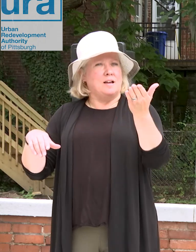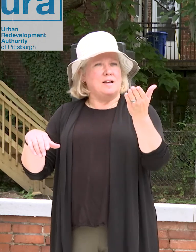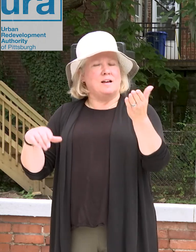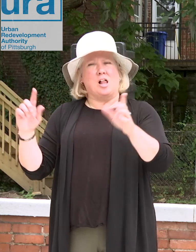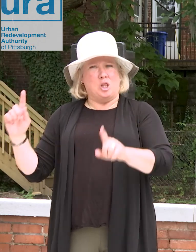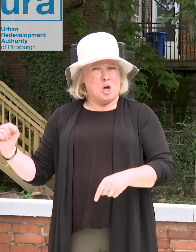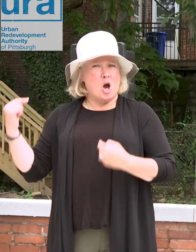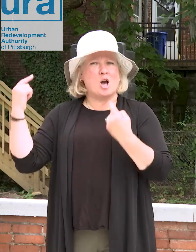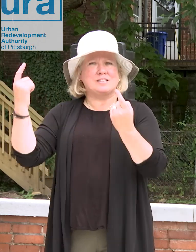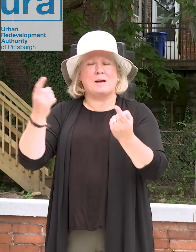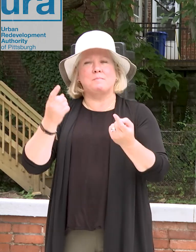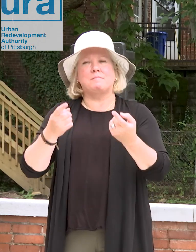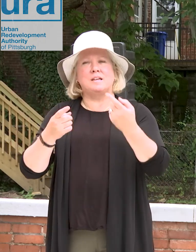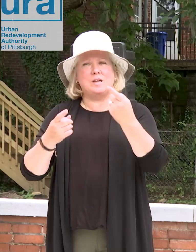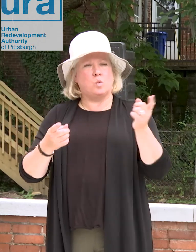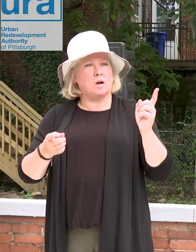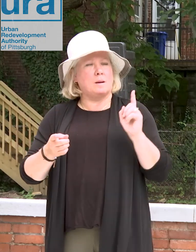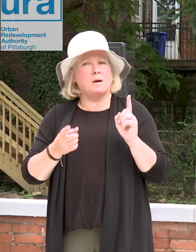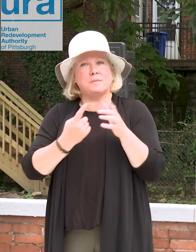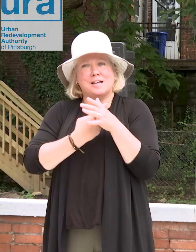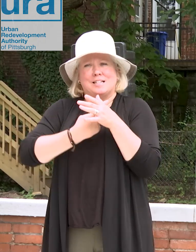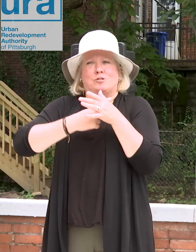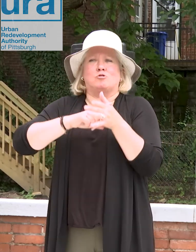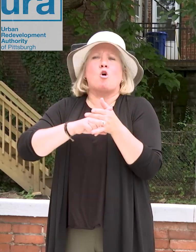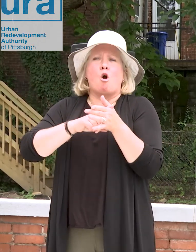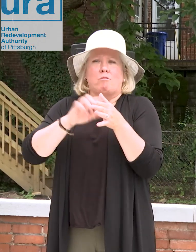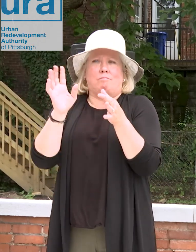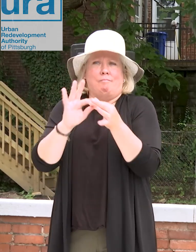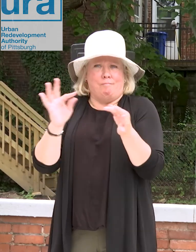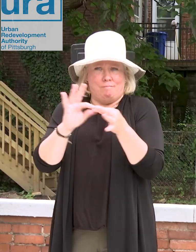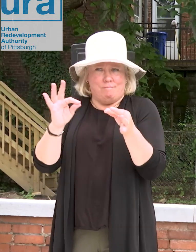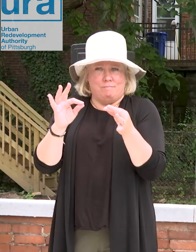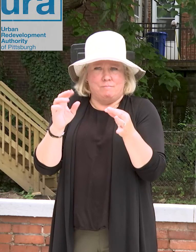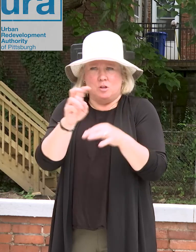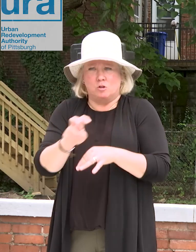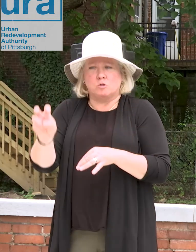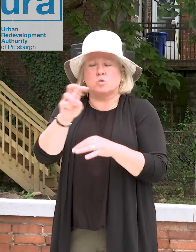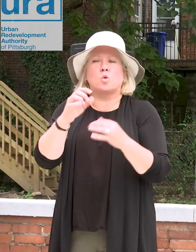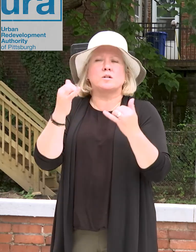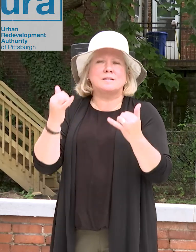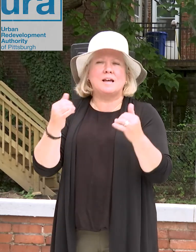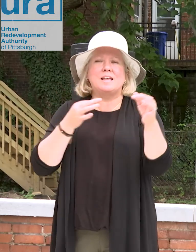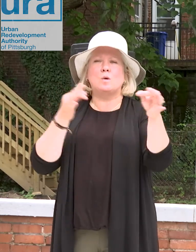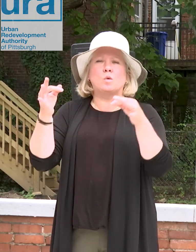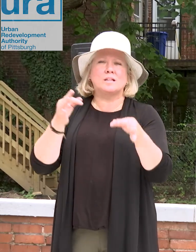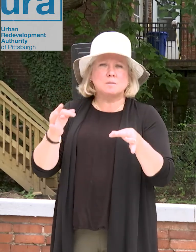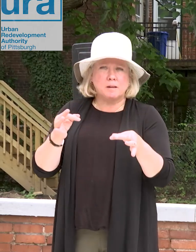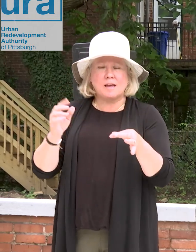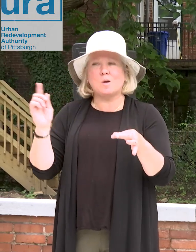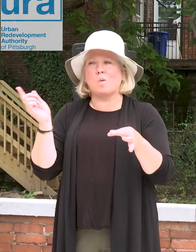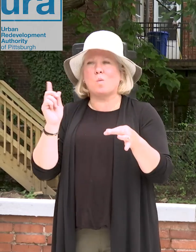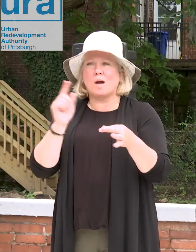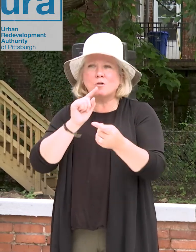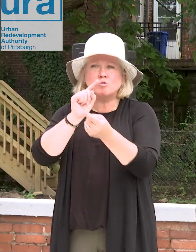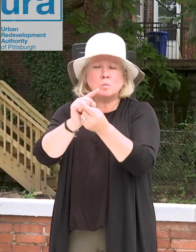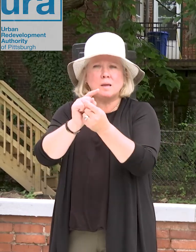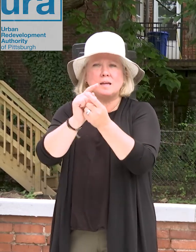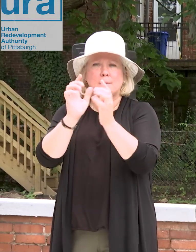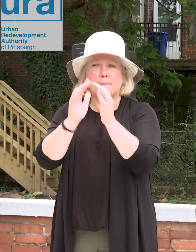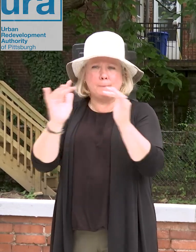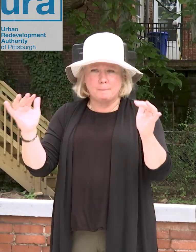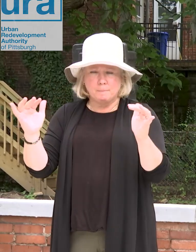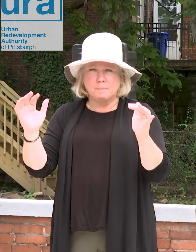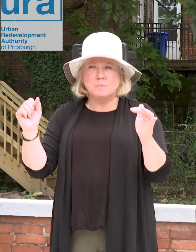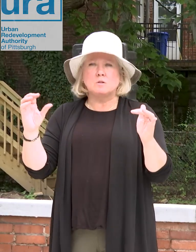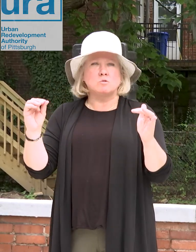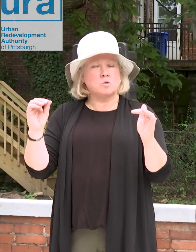time. He's going to come up and he's going to kick off today's tour and tell you how to navigate, which streets you're going to meet on. And so, Dave, I'm going to ask you to come up and talk